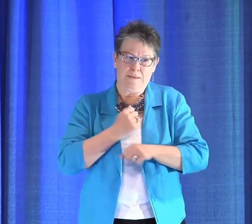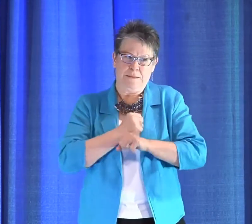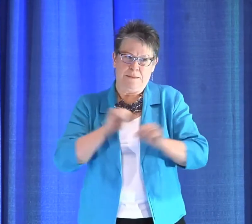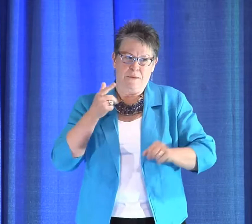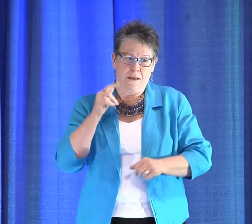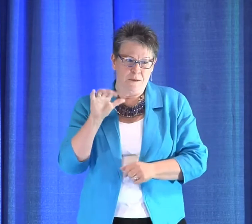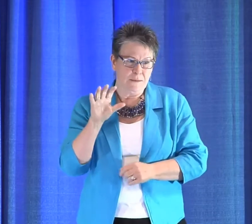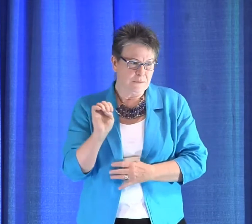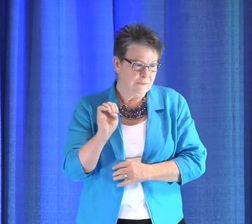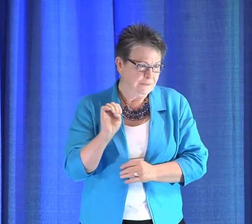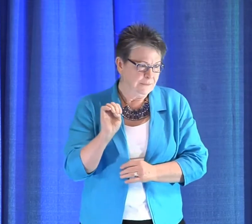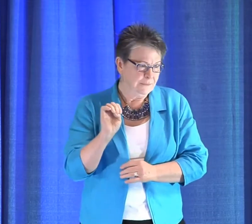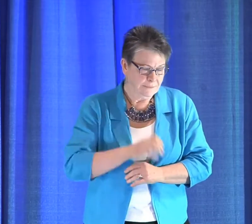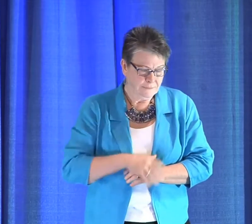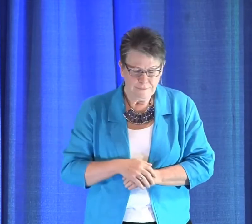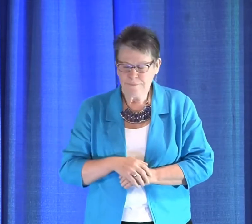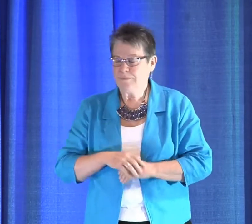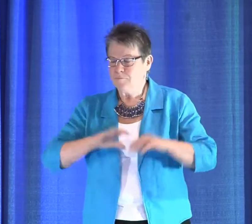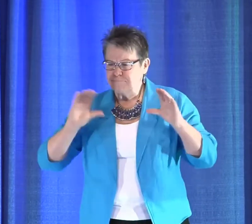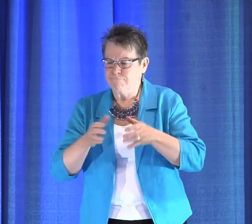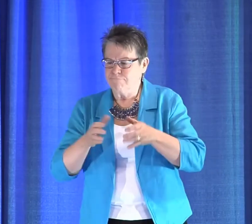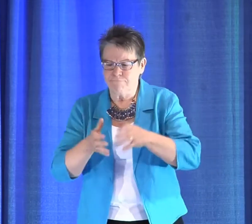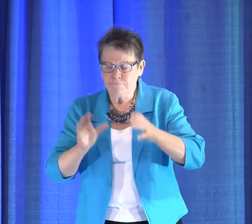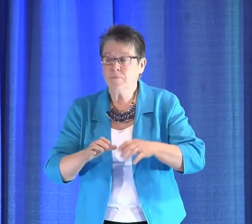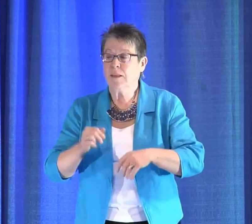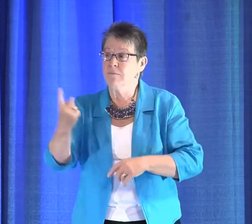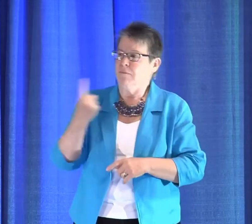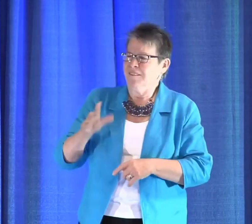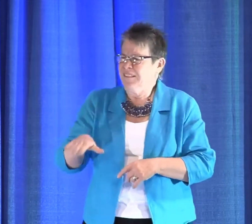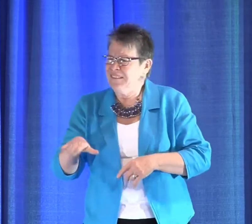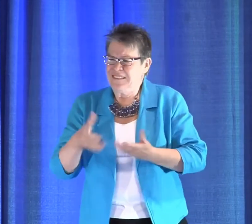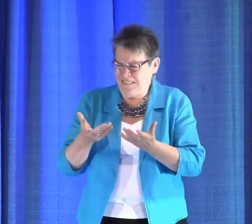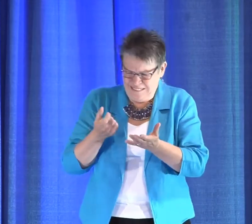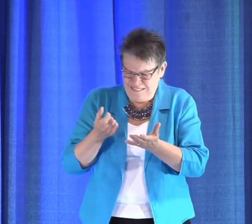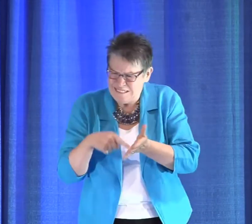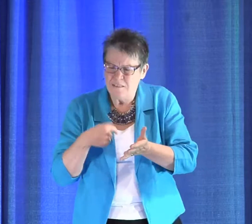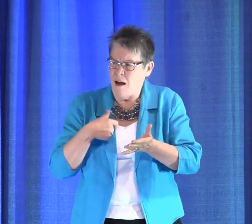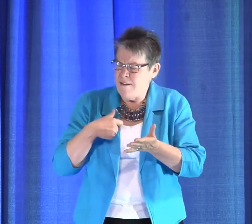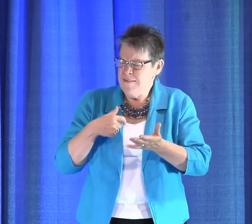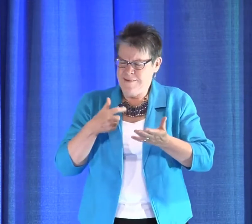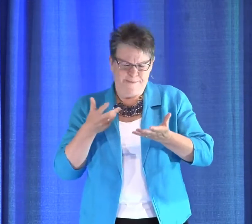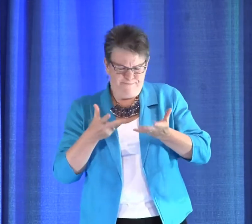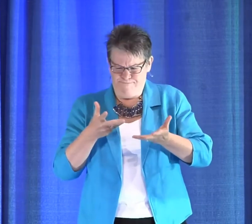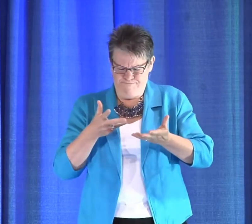weekends, all the deaf students that were my age in the area would come to my house. And they would ask me for help with their